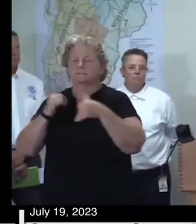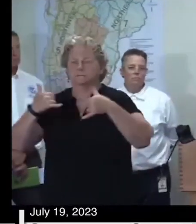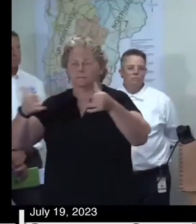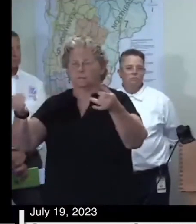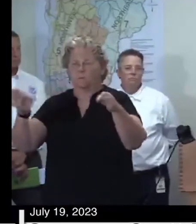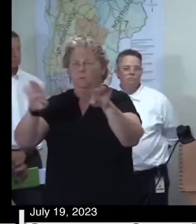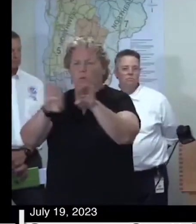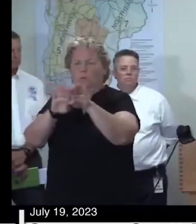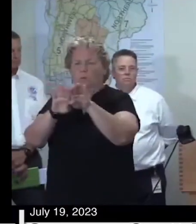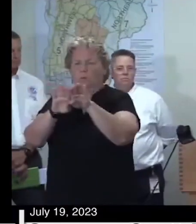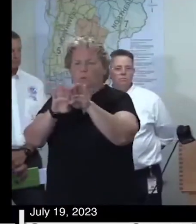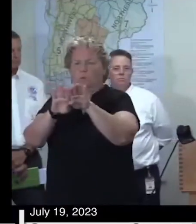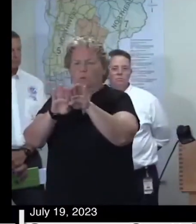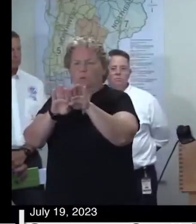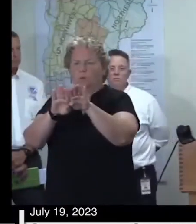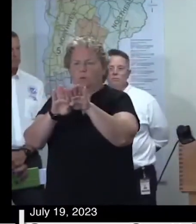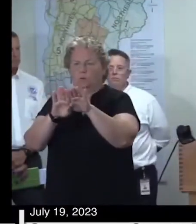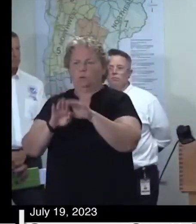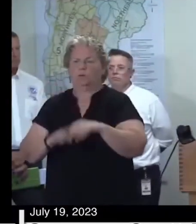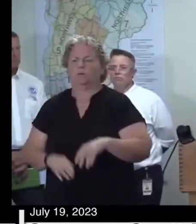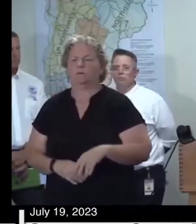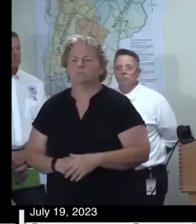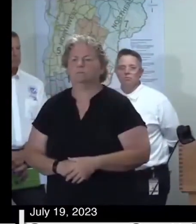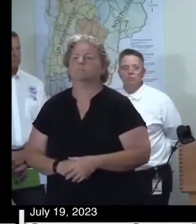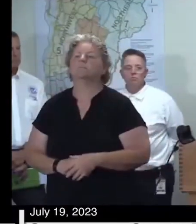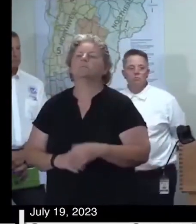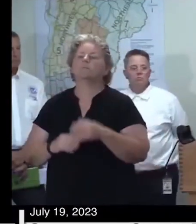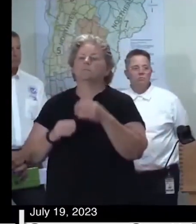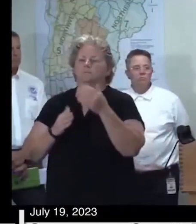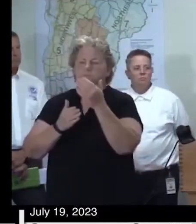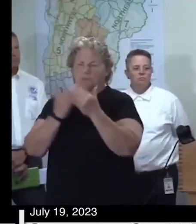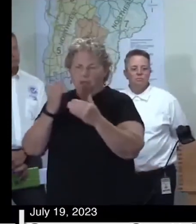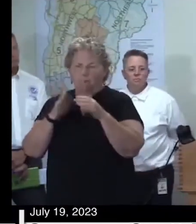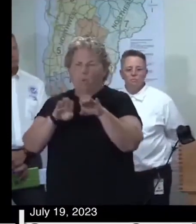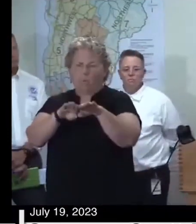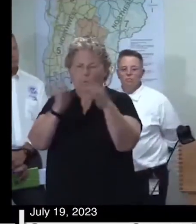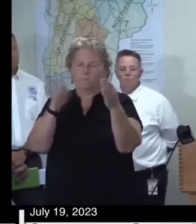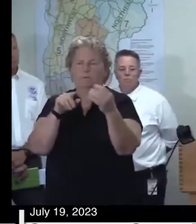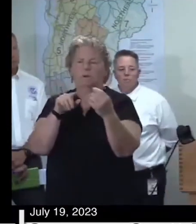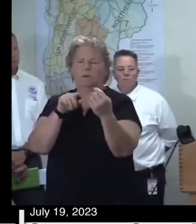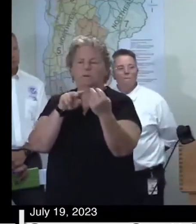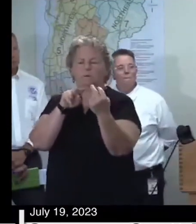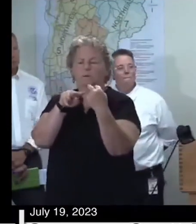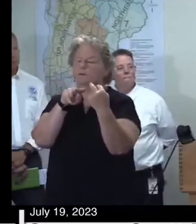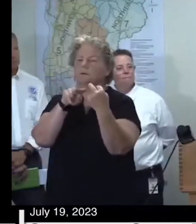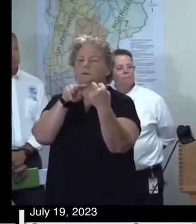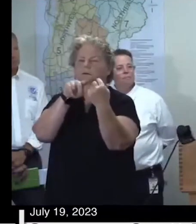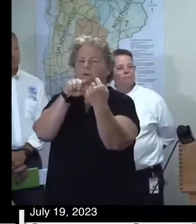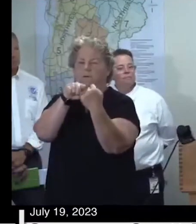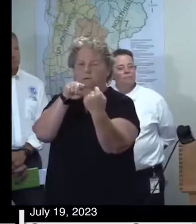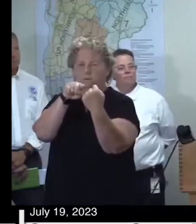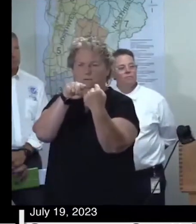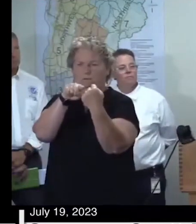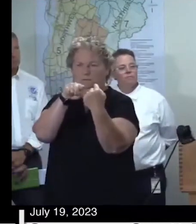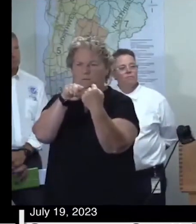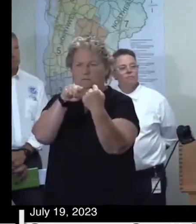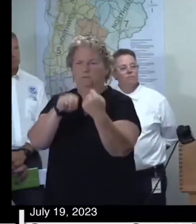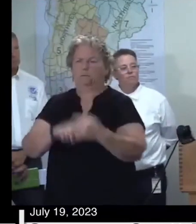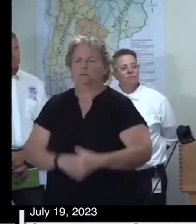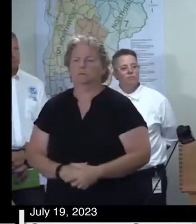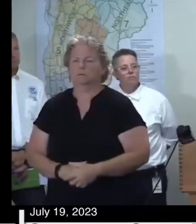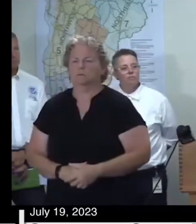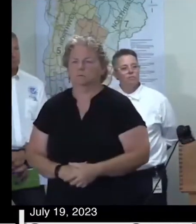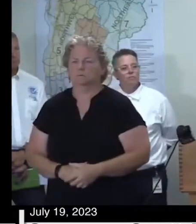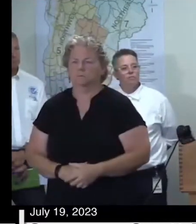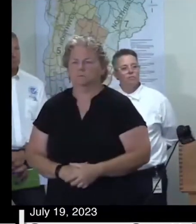are partially open, which means they would be one lane. Three state roads reopened last night, and since the beginning